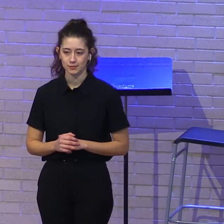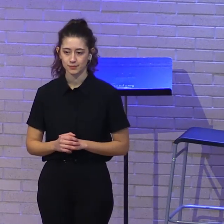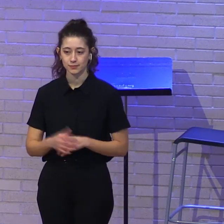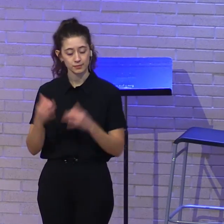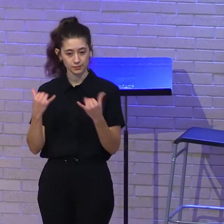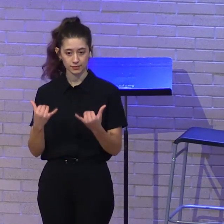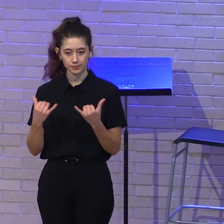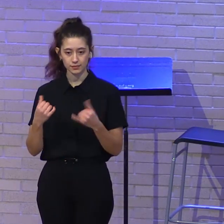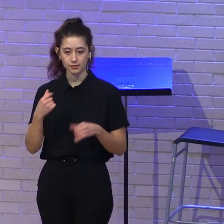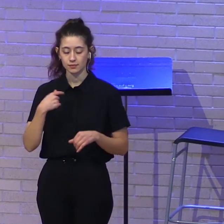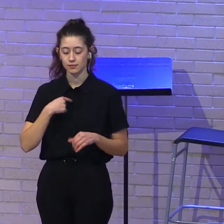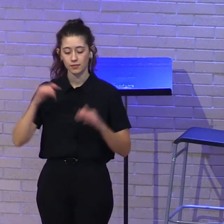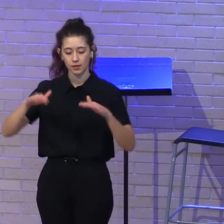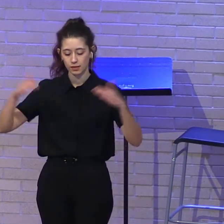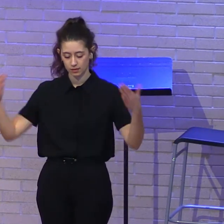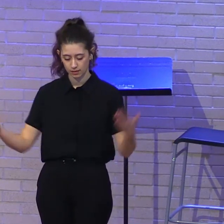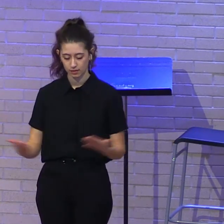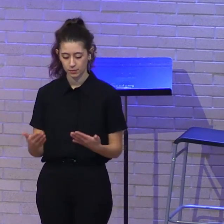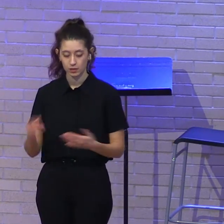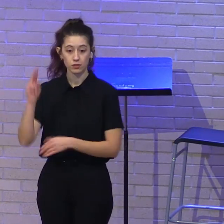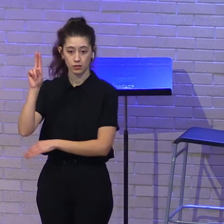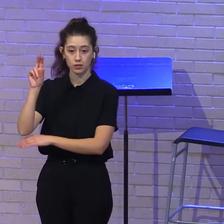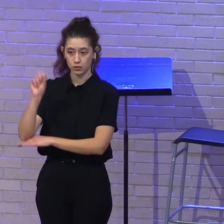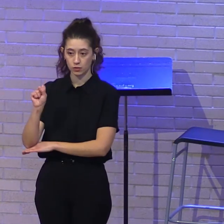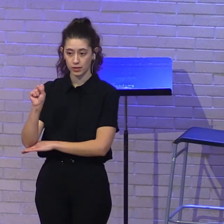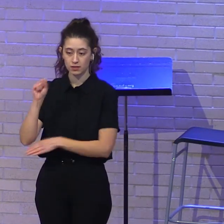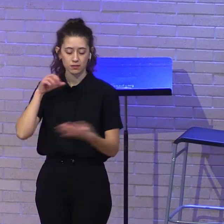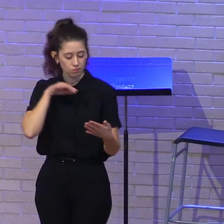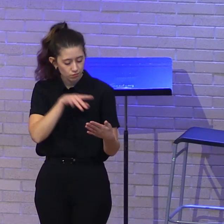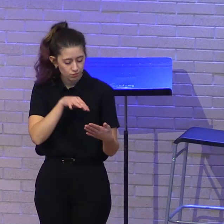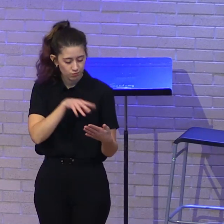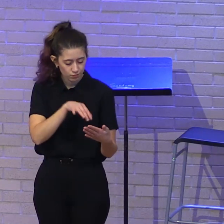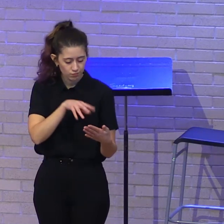So I was giving all of me in all the aspects of my life.